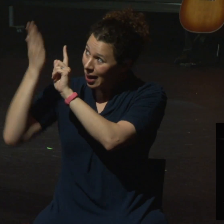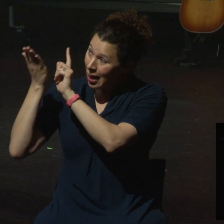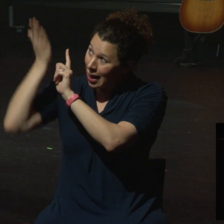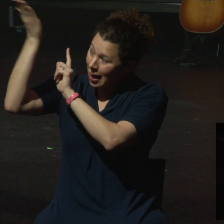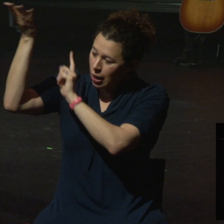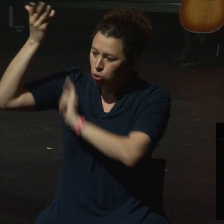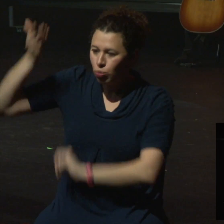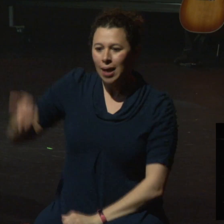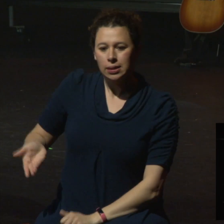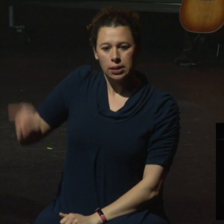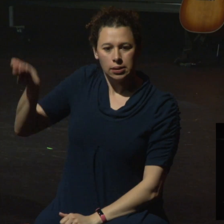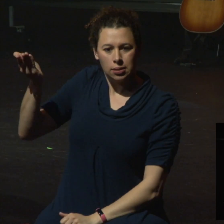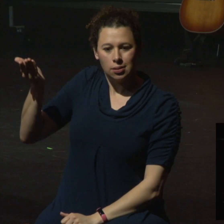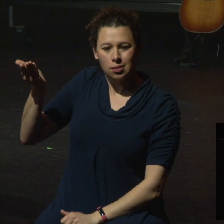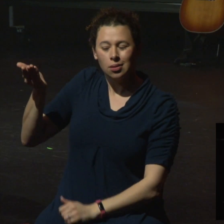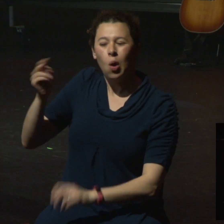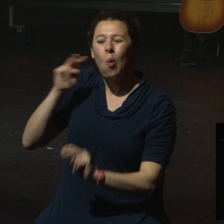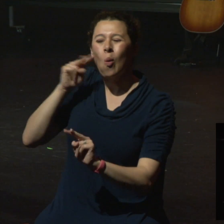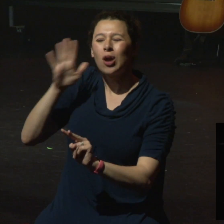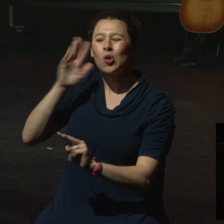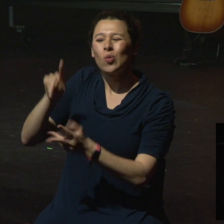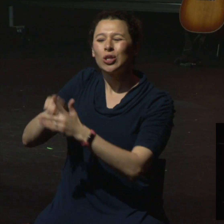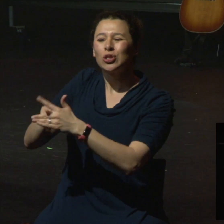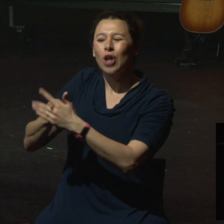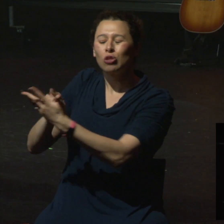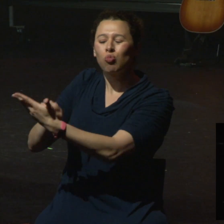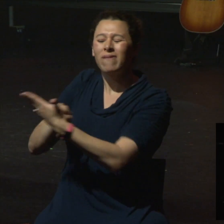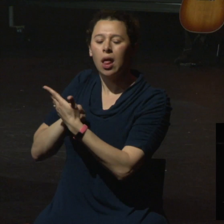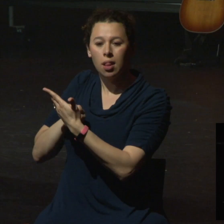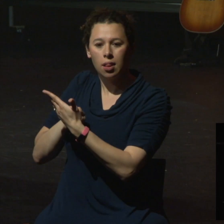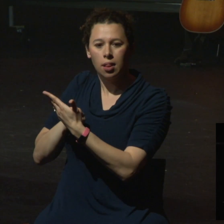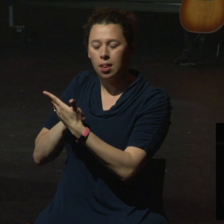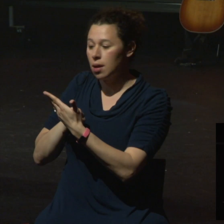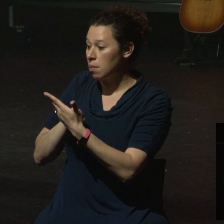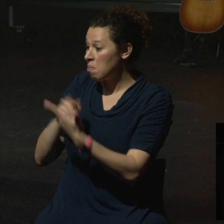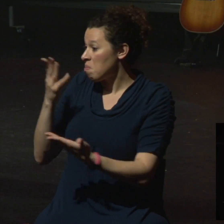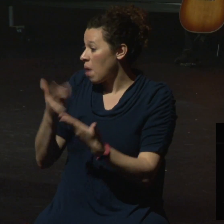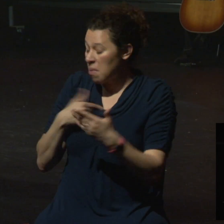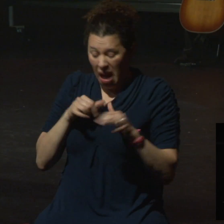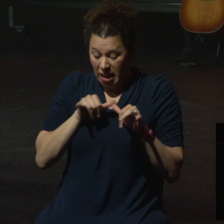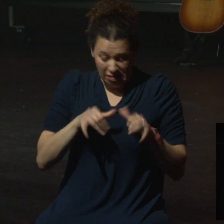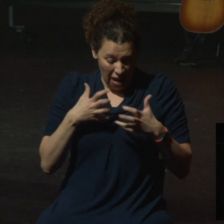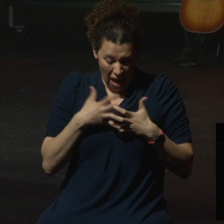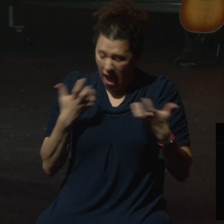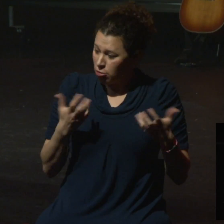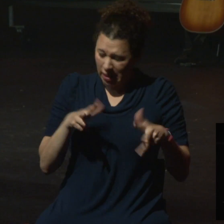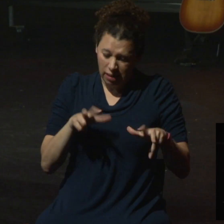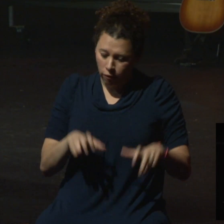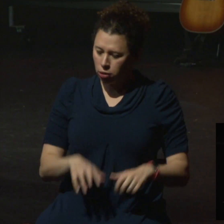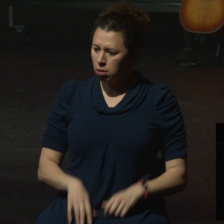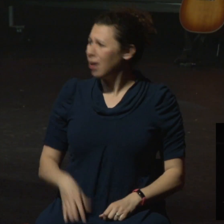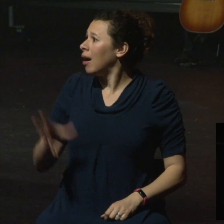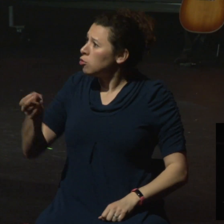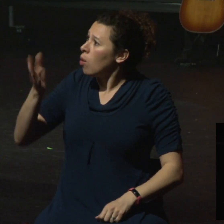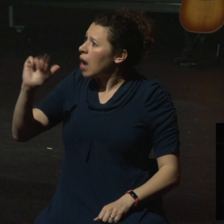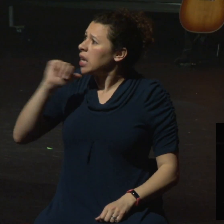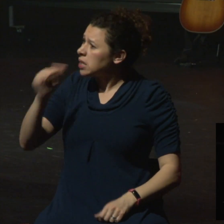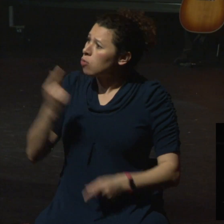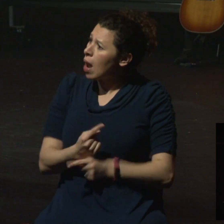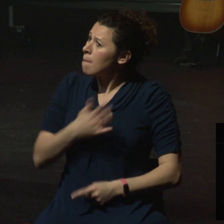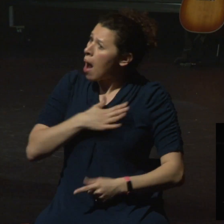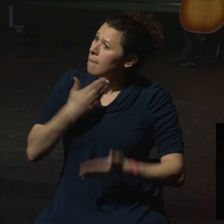starts revealing things to you. I could have stayed selfish in my anger and been like, no, God, this ain't right. Blah, blah, blah, blah,